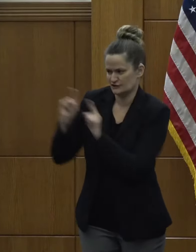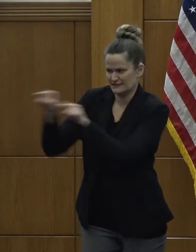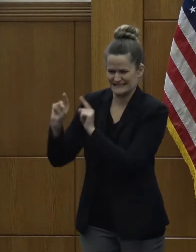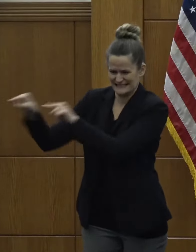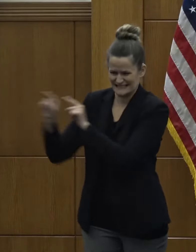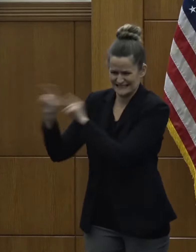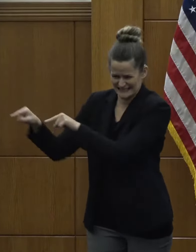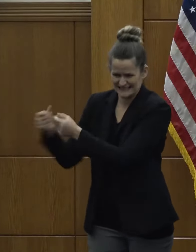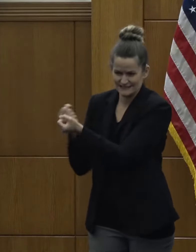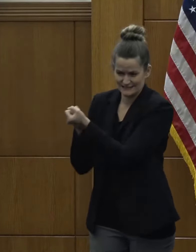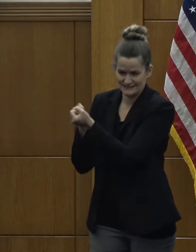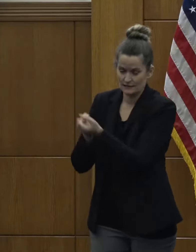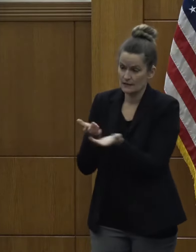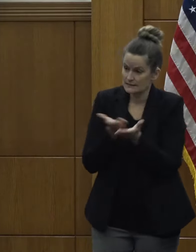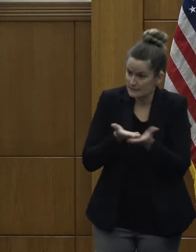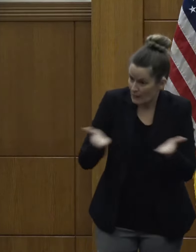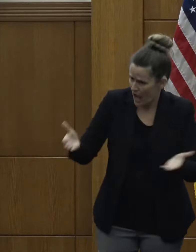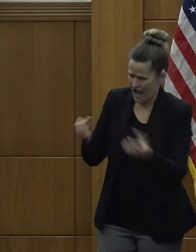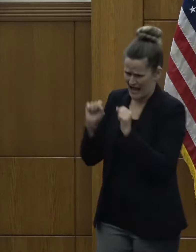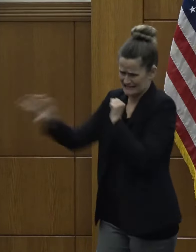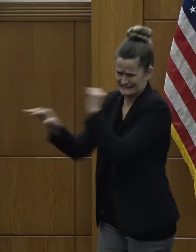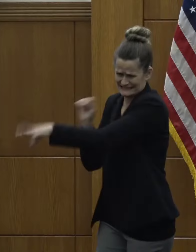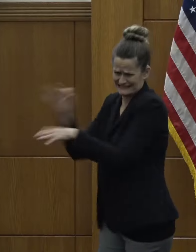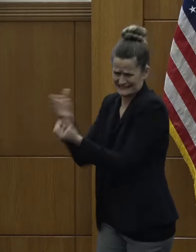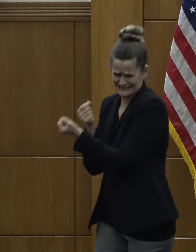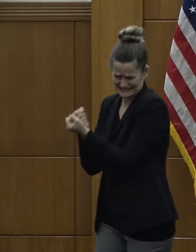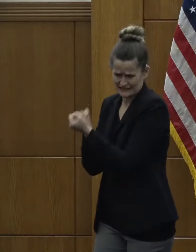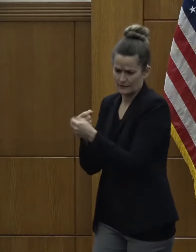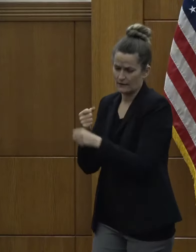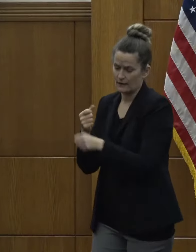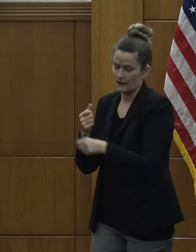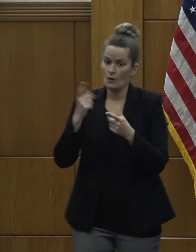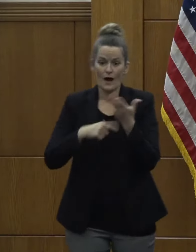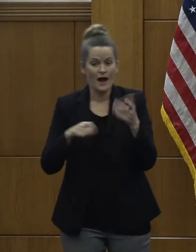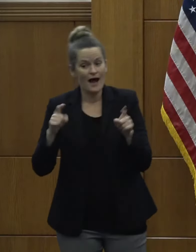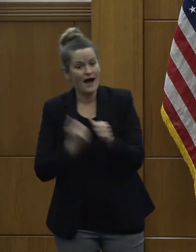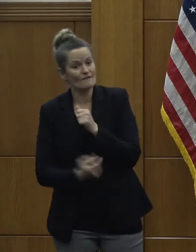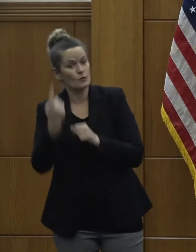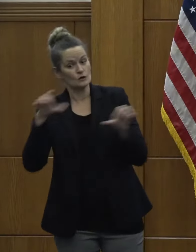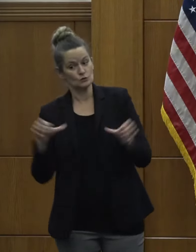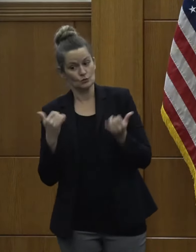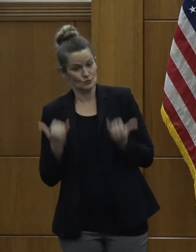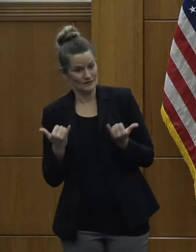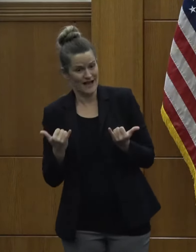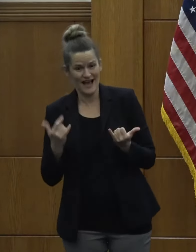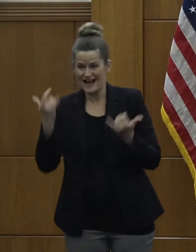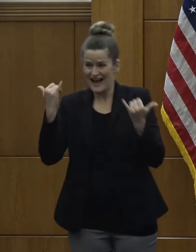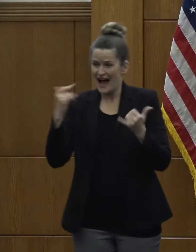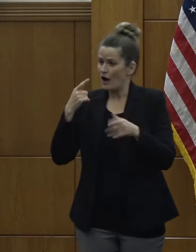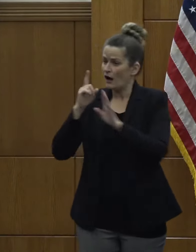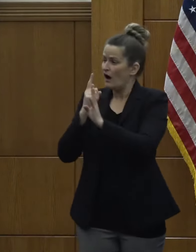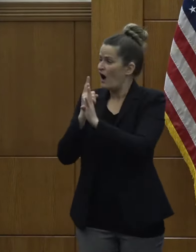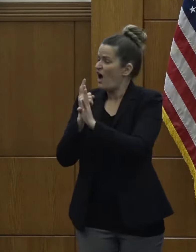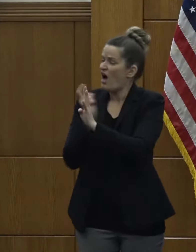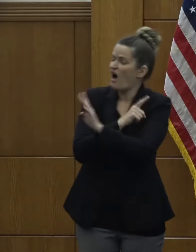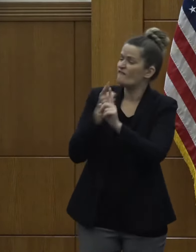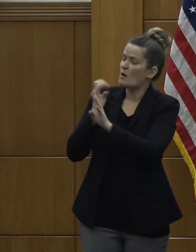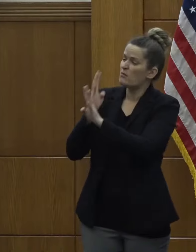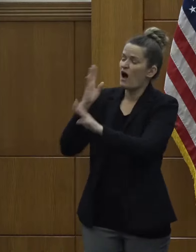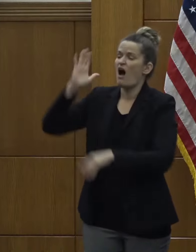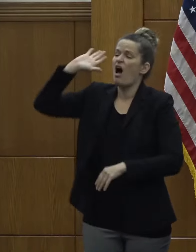what we would just encourage everyone to do, as I said at the top, is please make sure you stay in line. Even if the 7 o'clock hour passes,